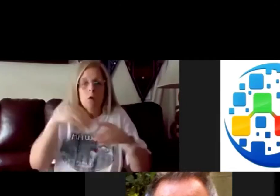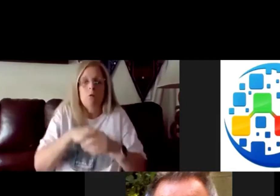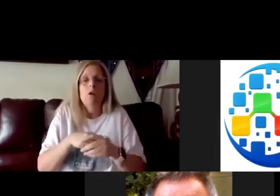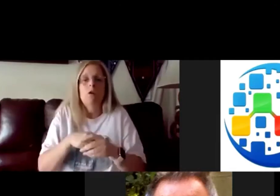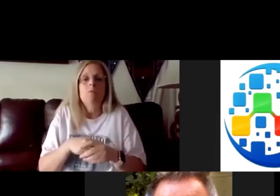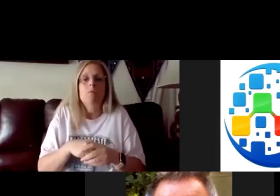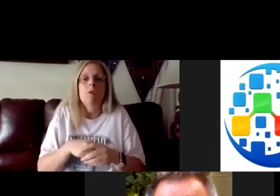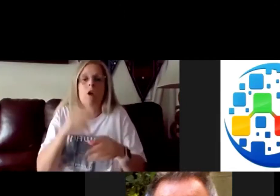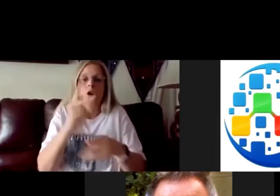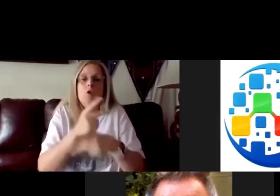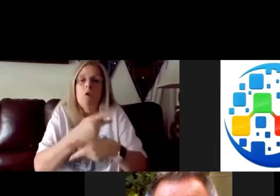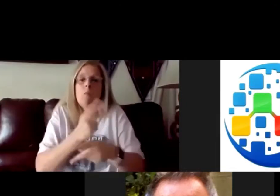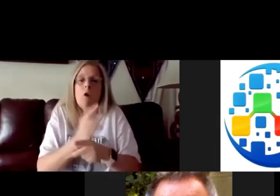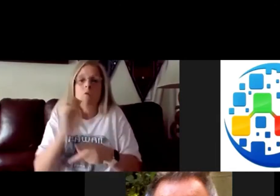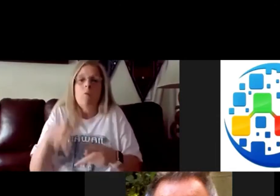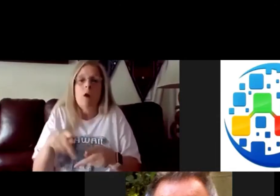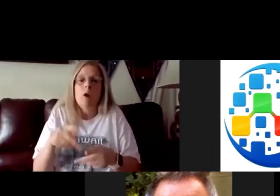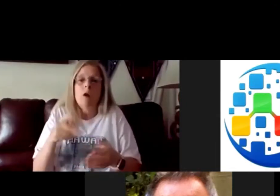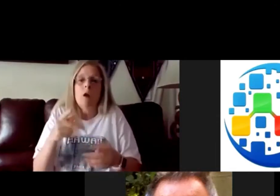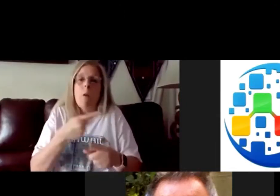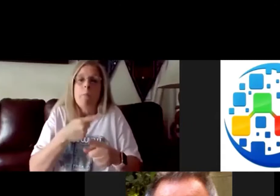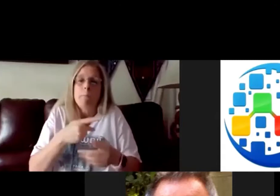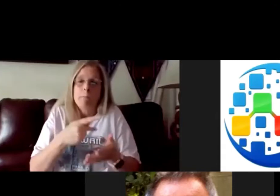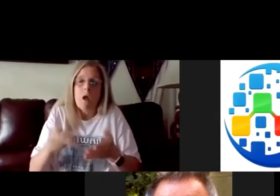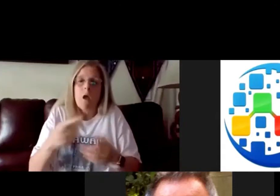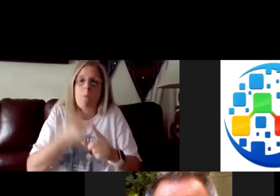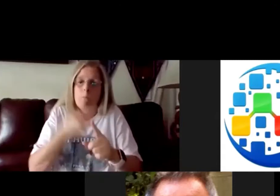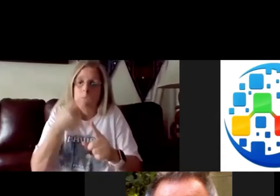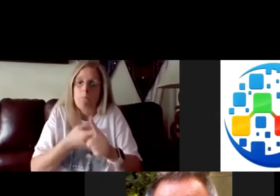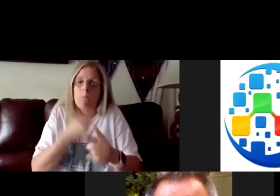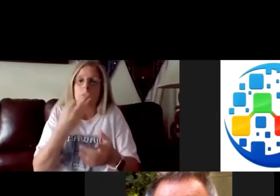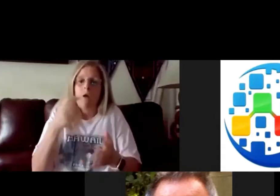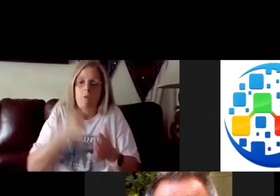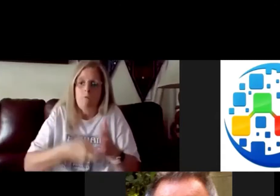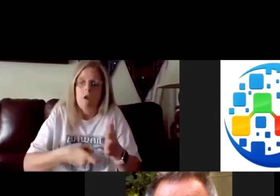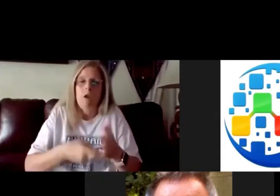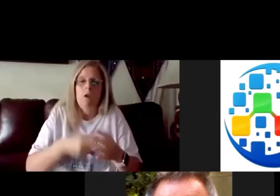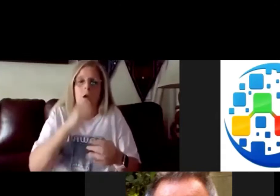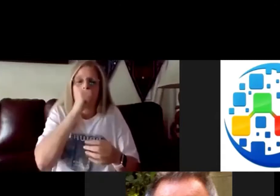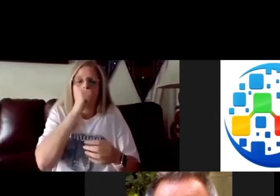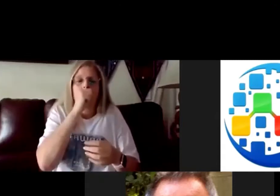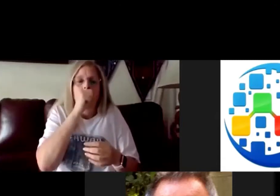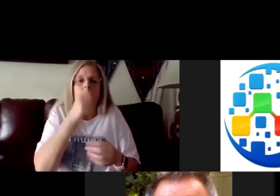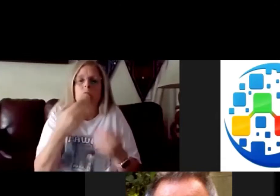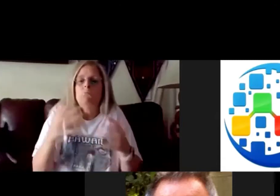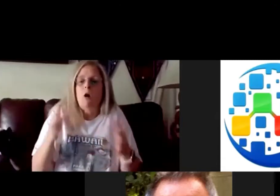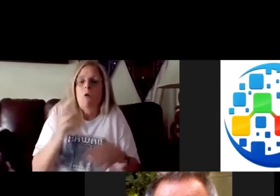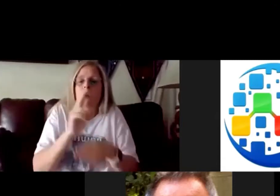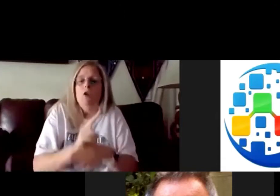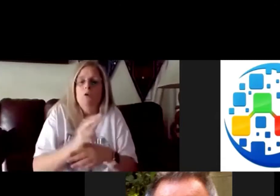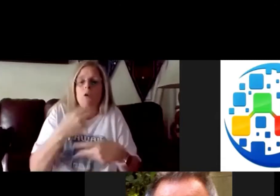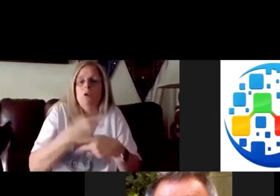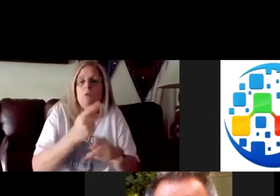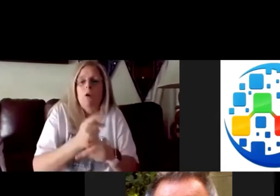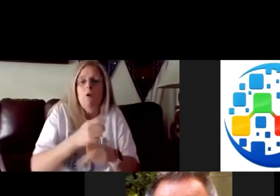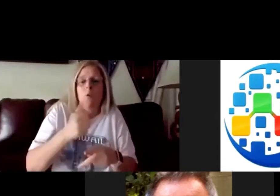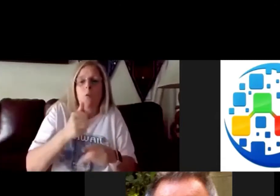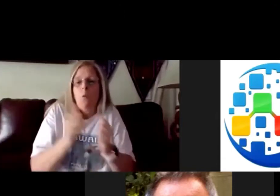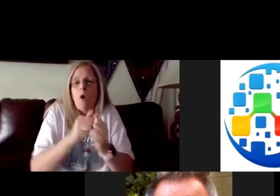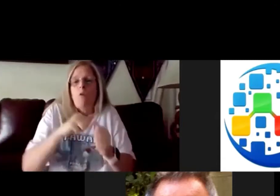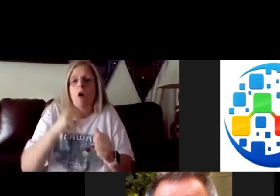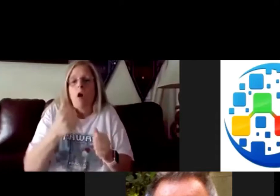Onpassive, they'll pay a monthly fee, they'll have no problem doing that because they're already using these products with other companies